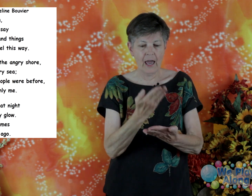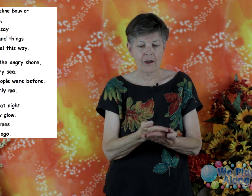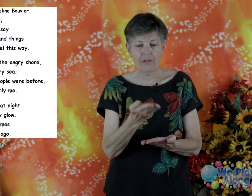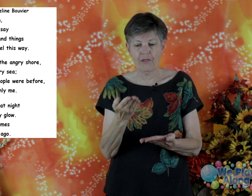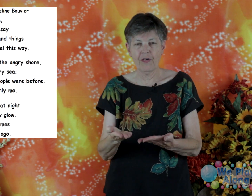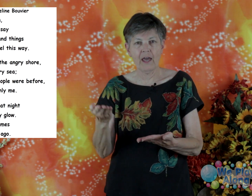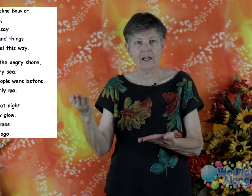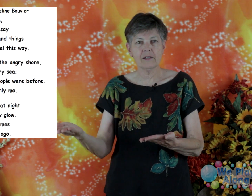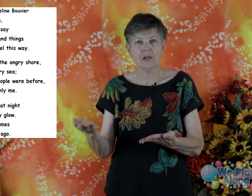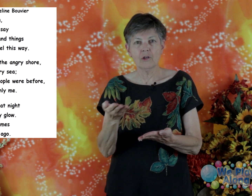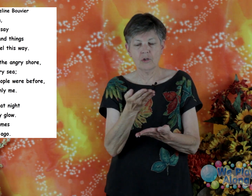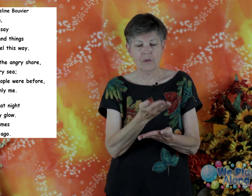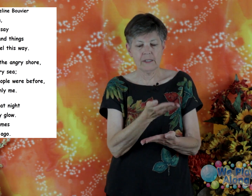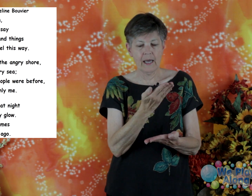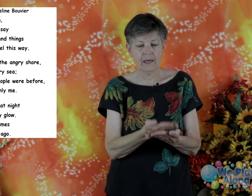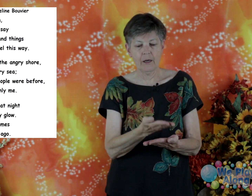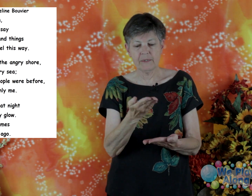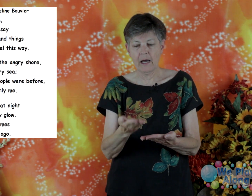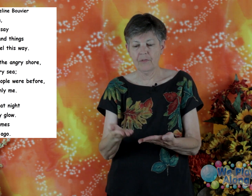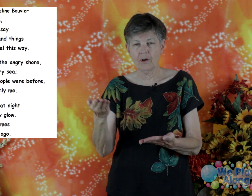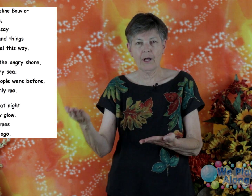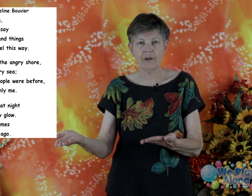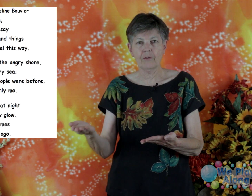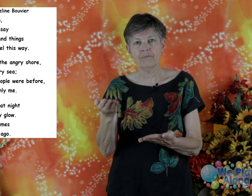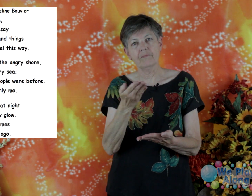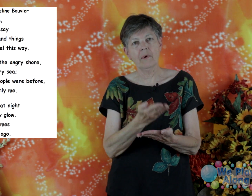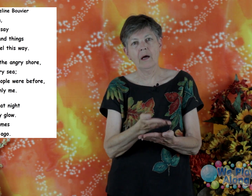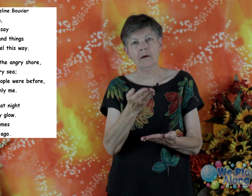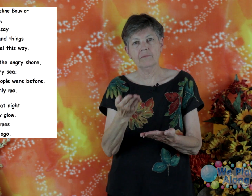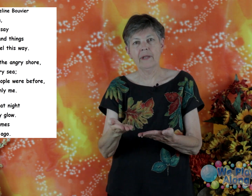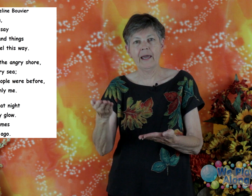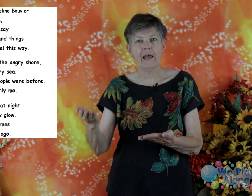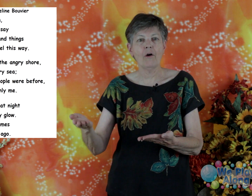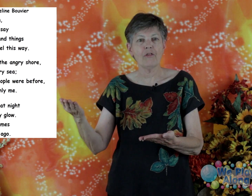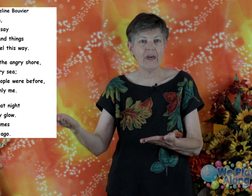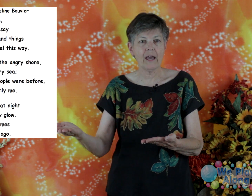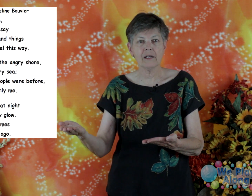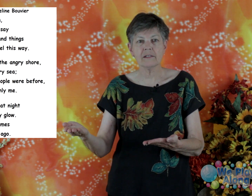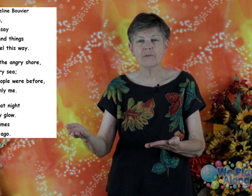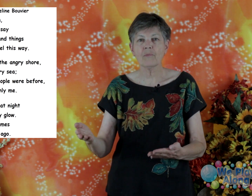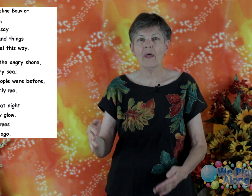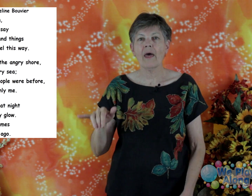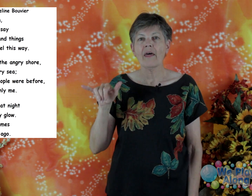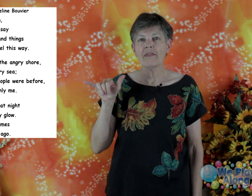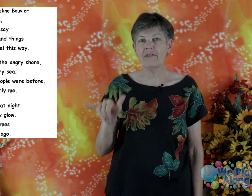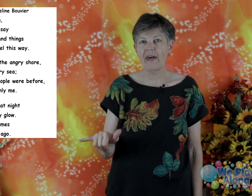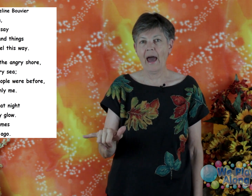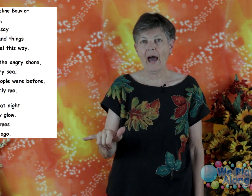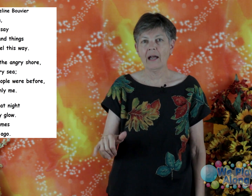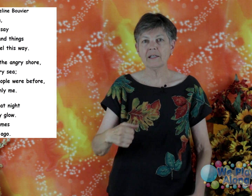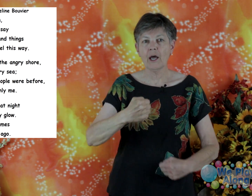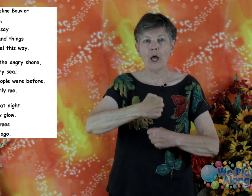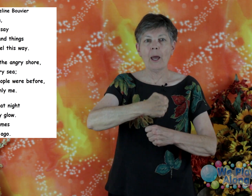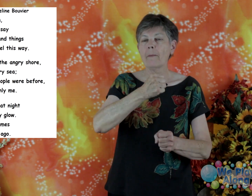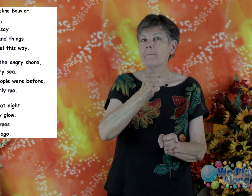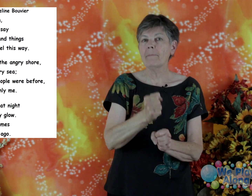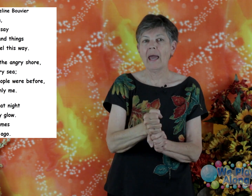and things, so this hand comes out there like you're laying out things that